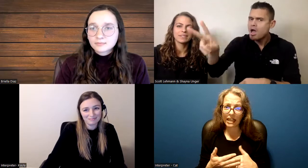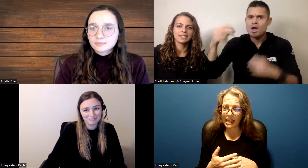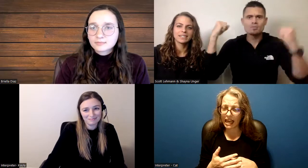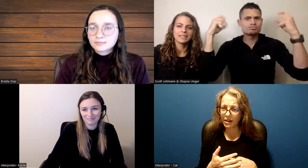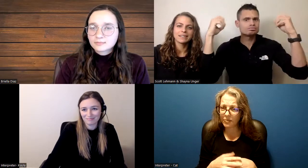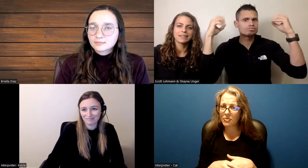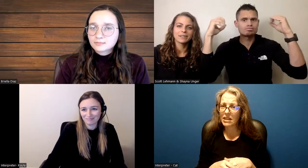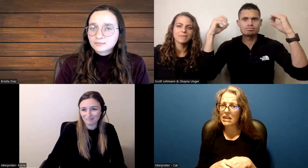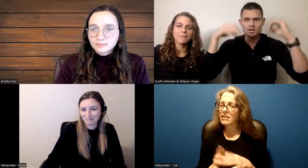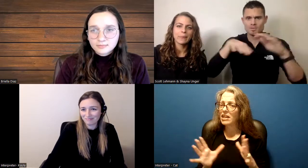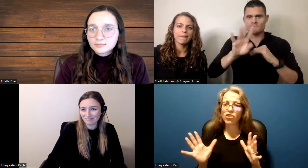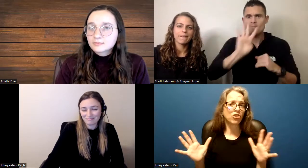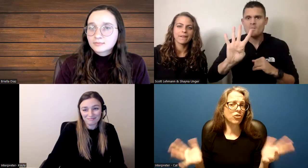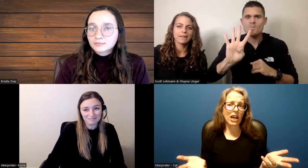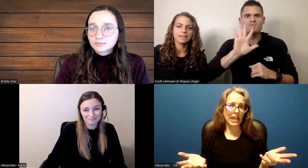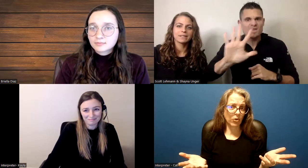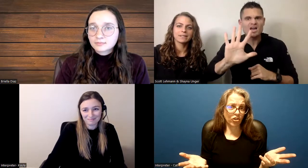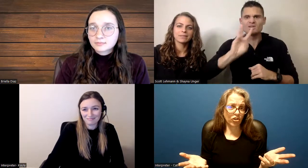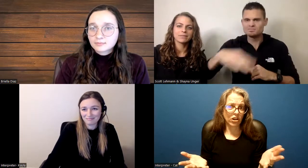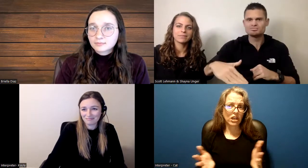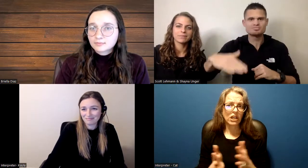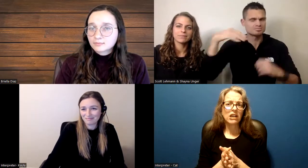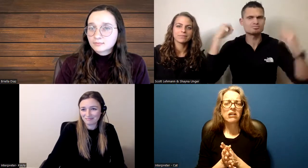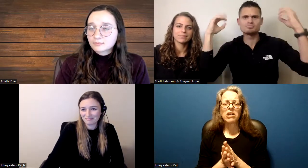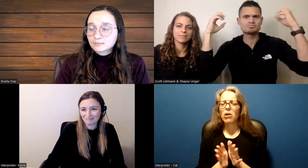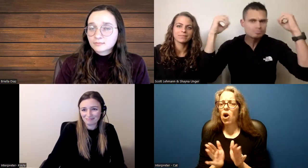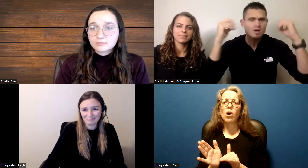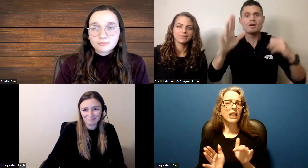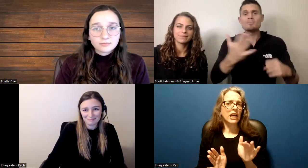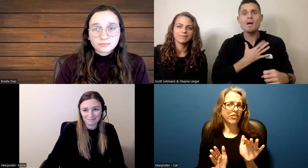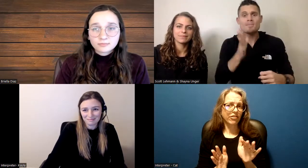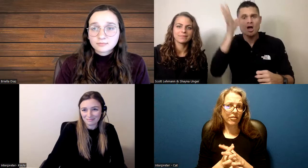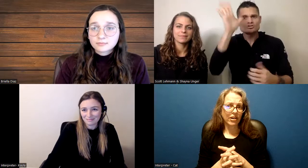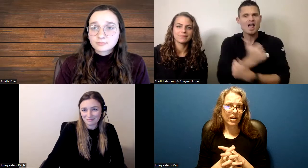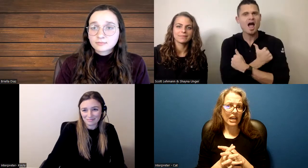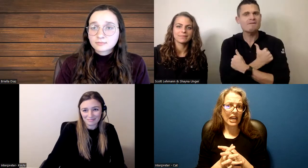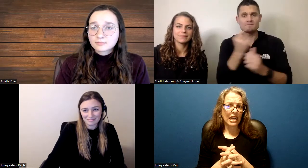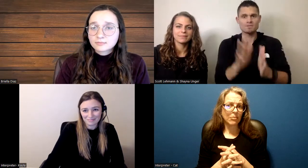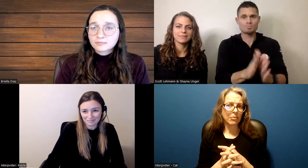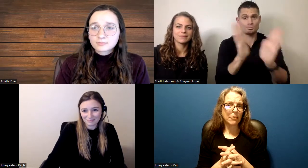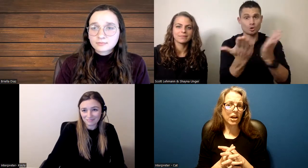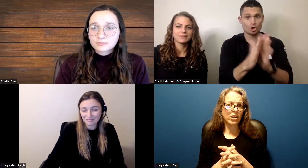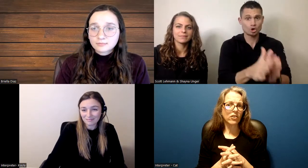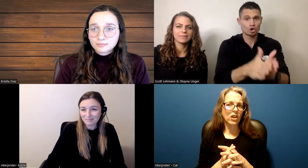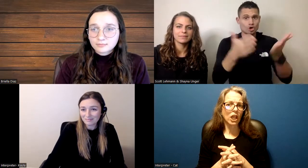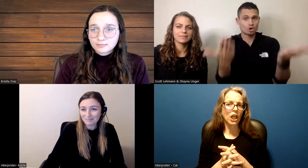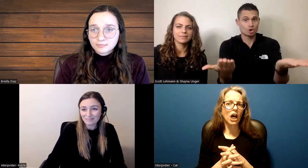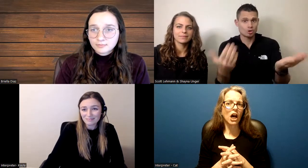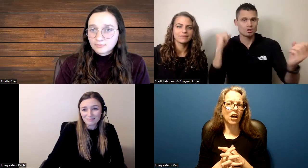nothing like that. They just used sign language, all my life. And my